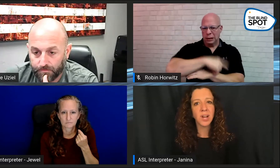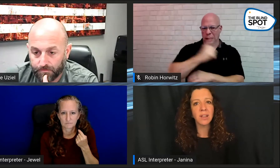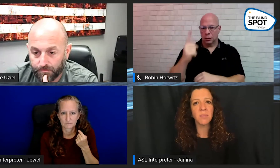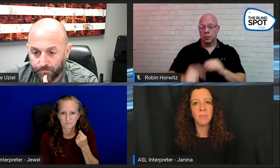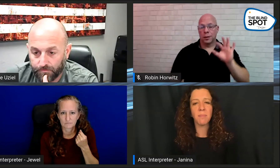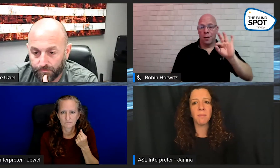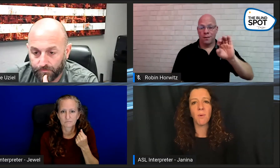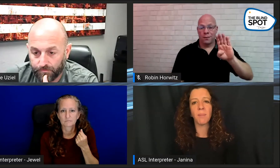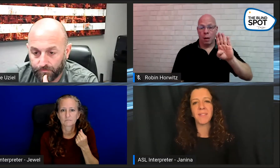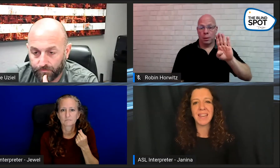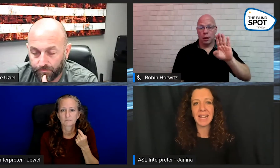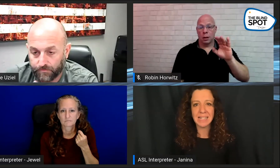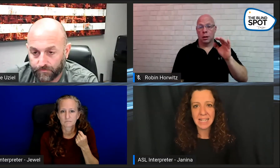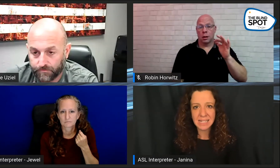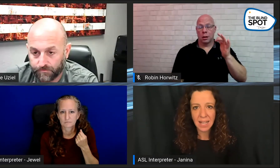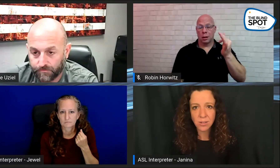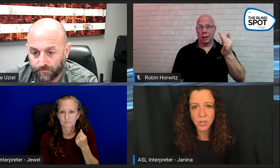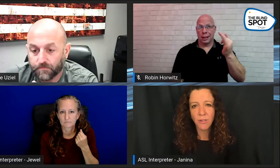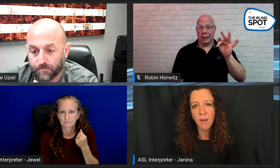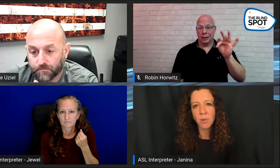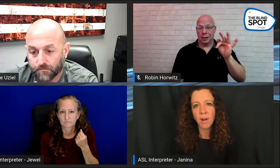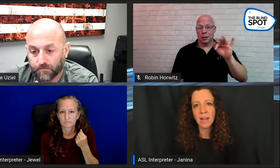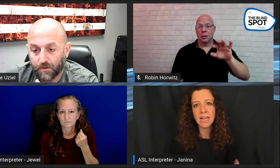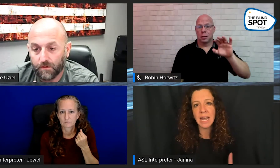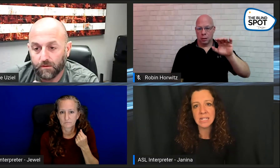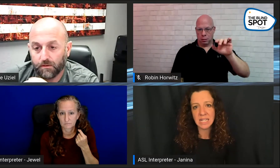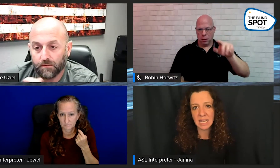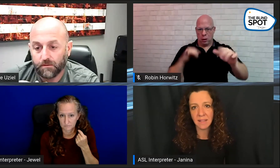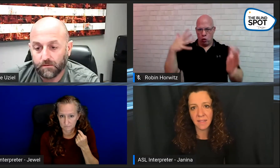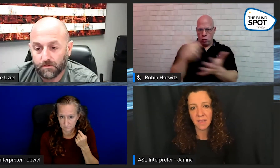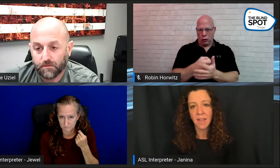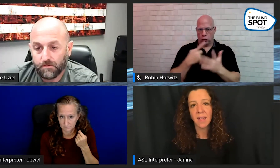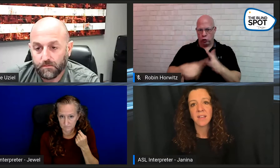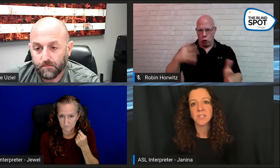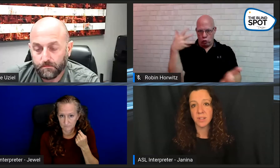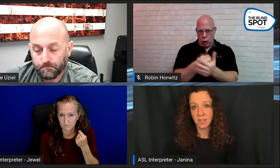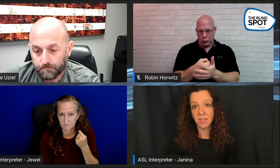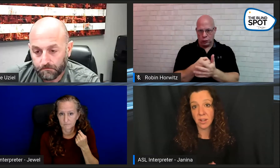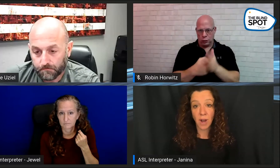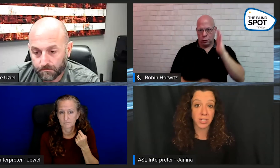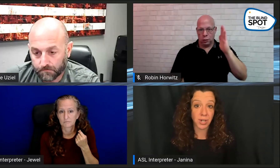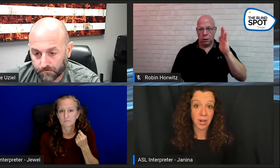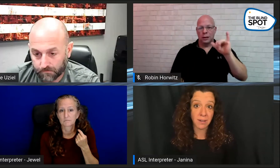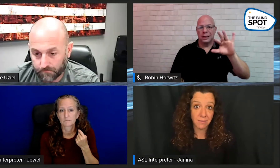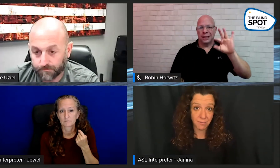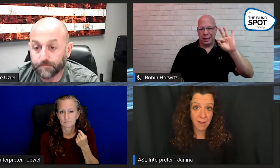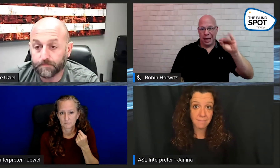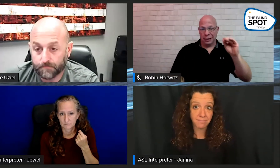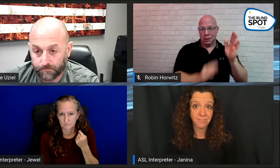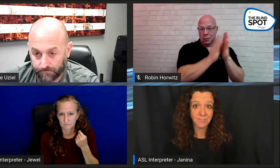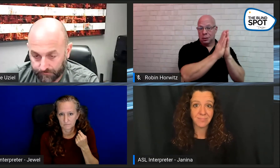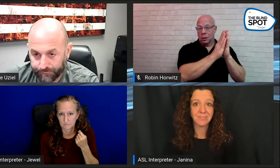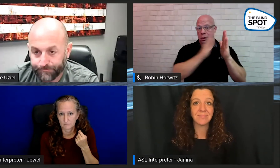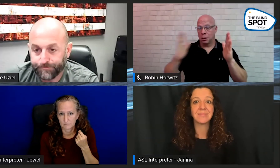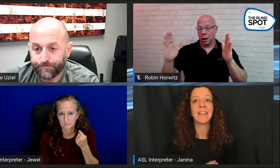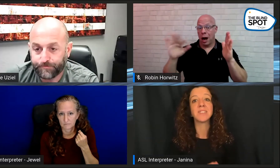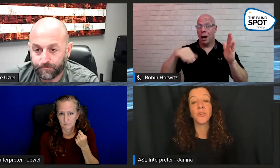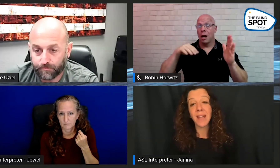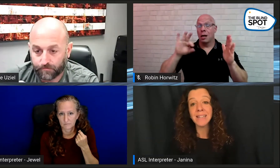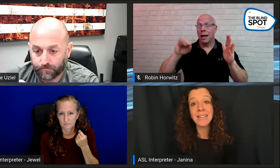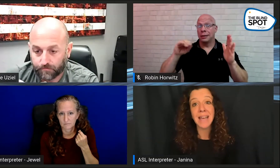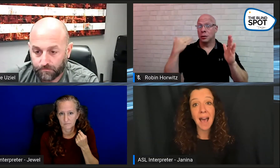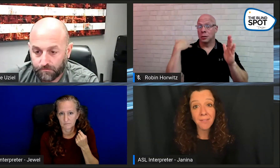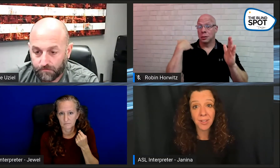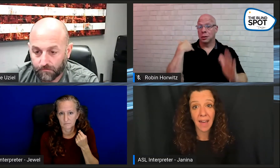And let's talk a little bit more about the 90-day cycle. So February 19th, the crash started, right? Mm-hmm. And